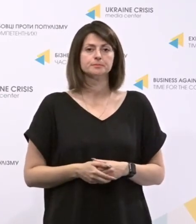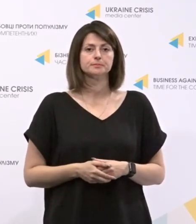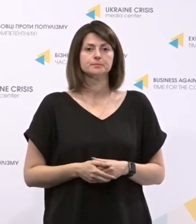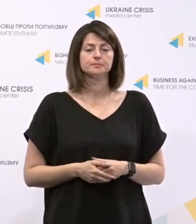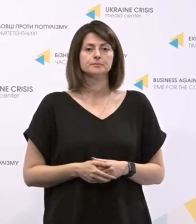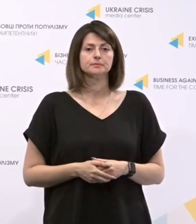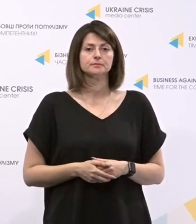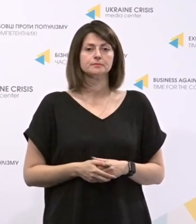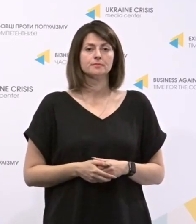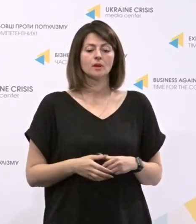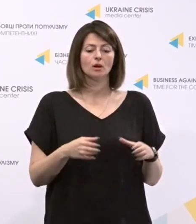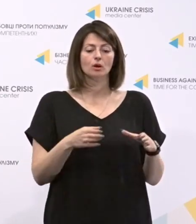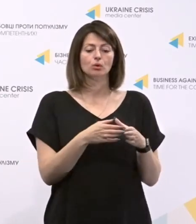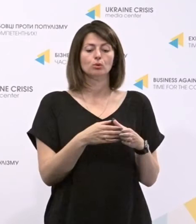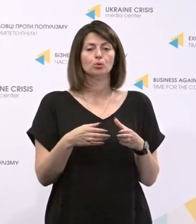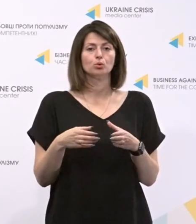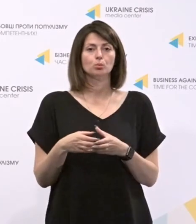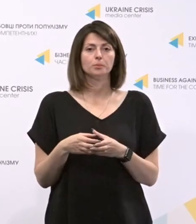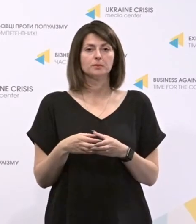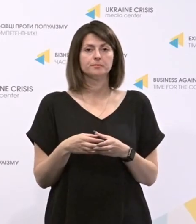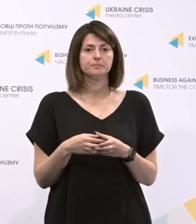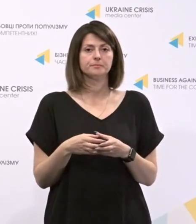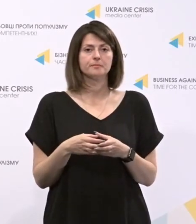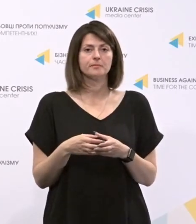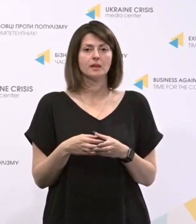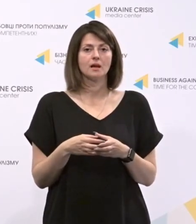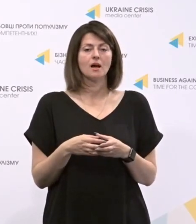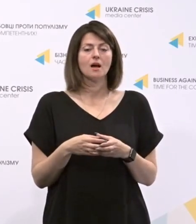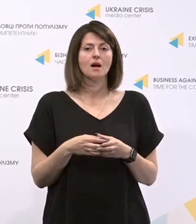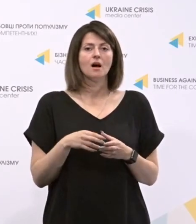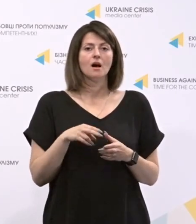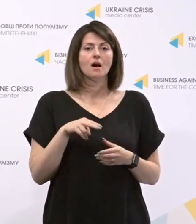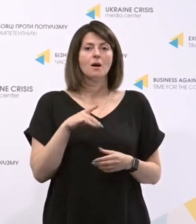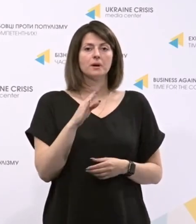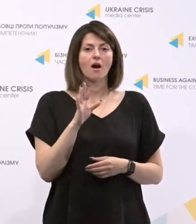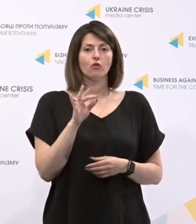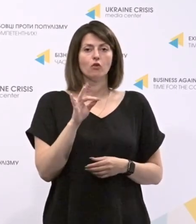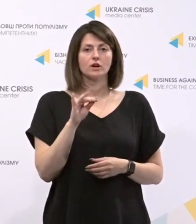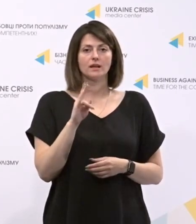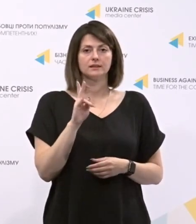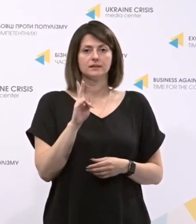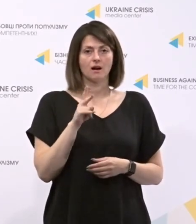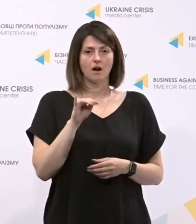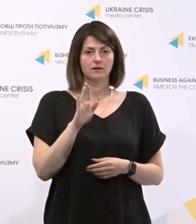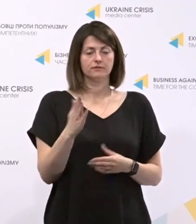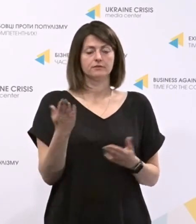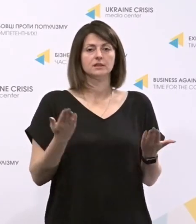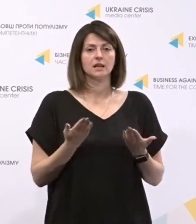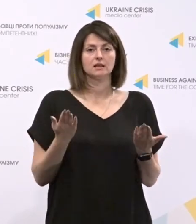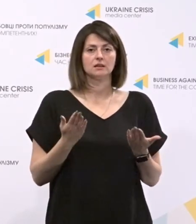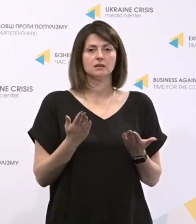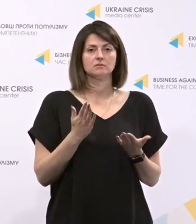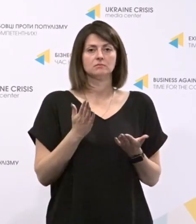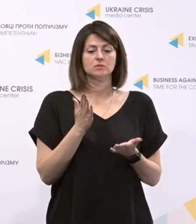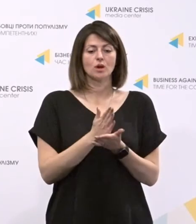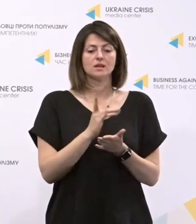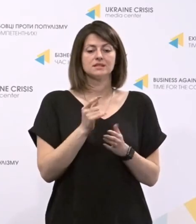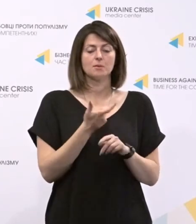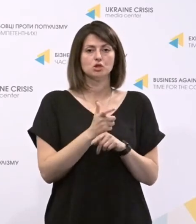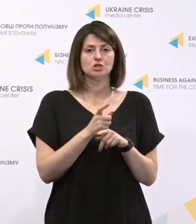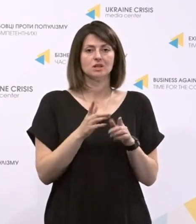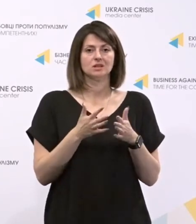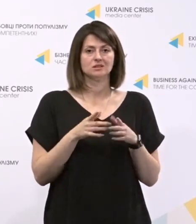Extreme right-wing groups were behind the majority of these attacks against Roma and against peaceful assemblies